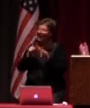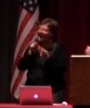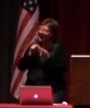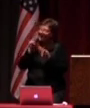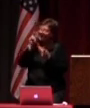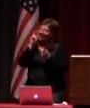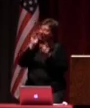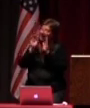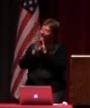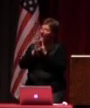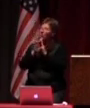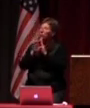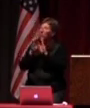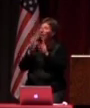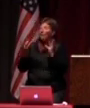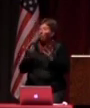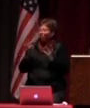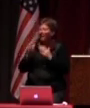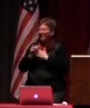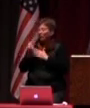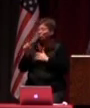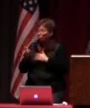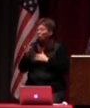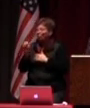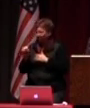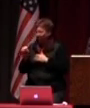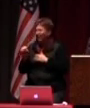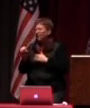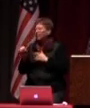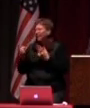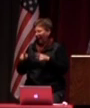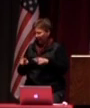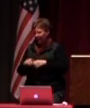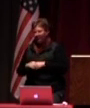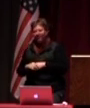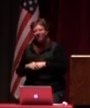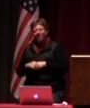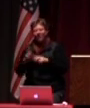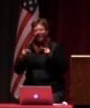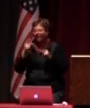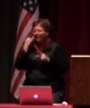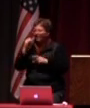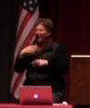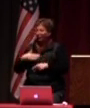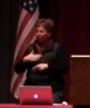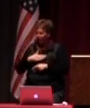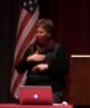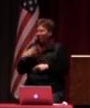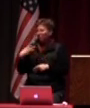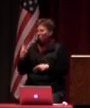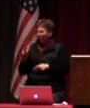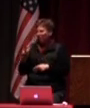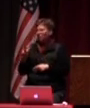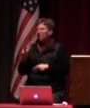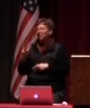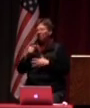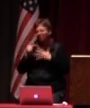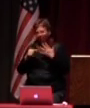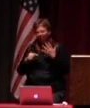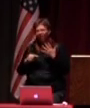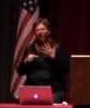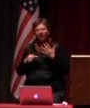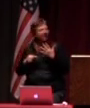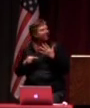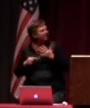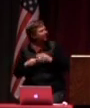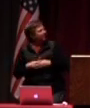leader should be had already taken shape in Western Enlightenment culture. Figures like Bonaparte in Washington, Toussaint, Bolivar,